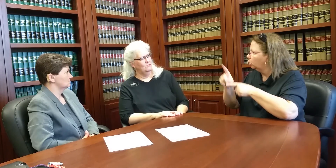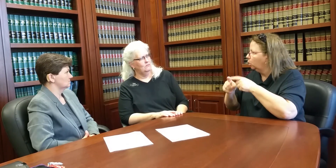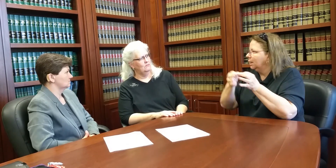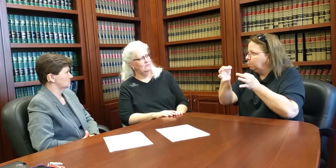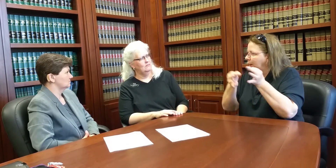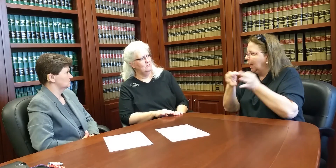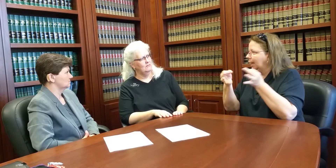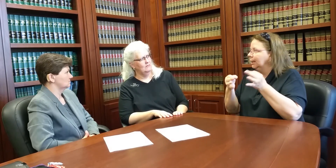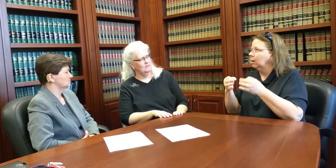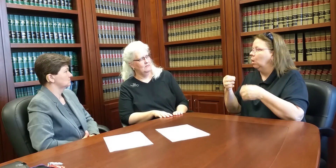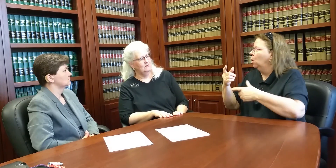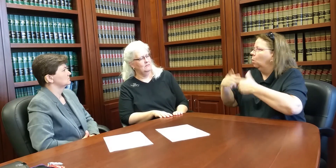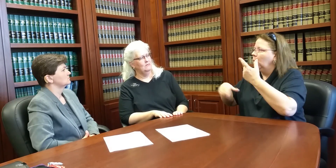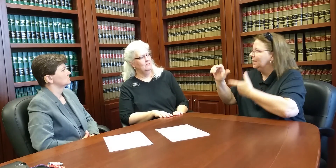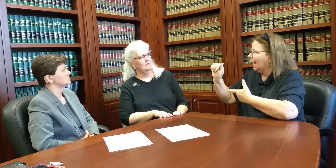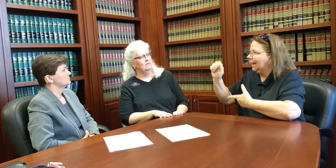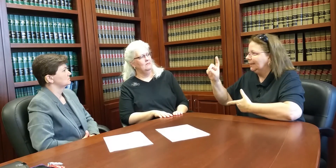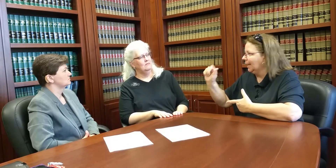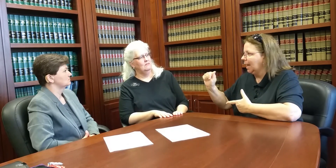to explain what's ADI.